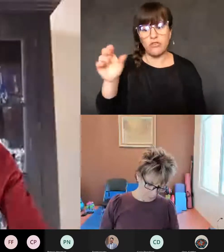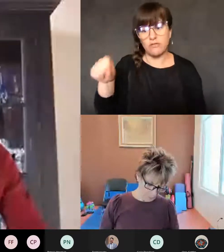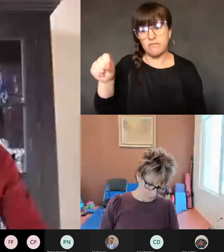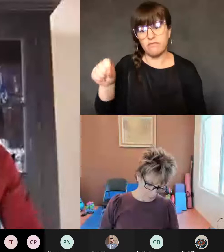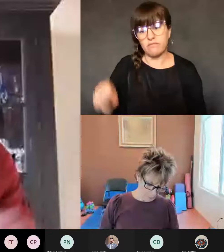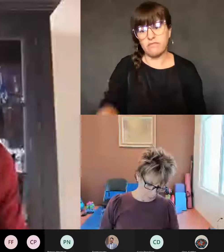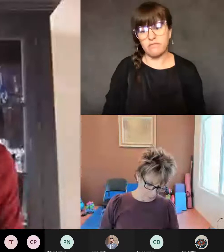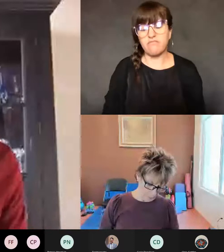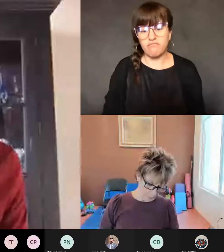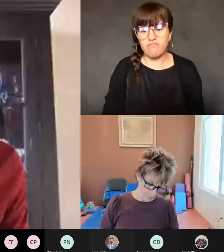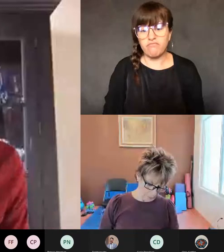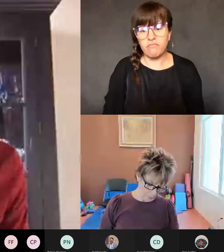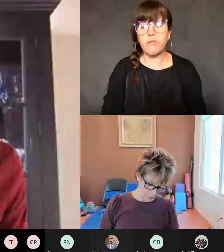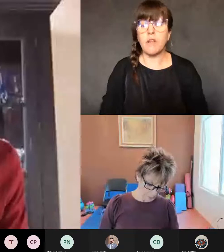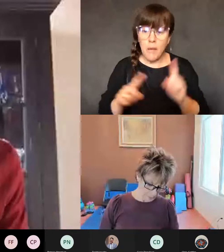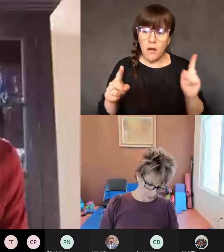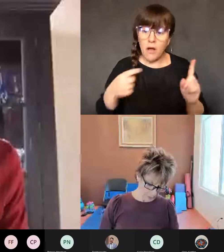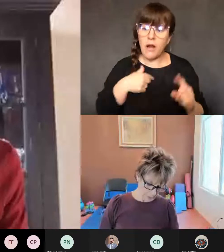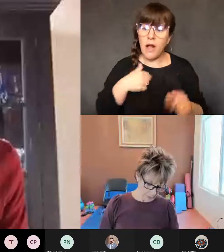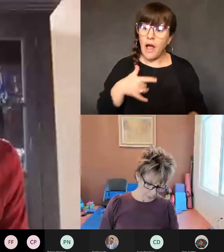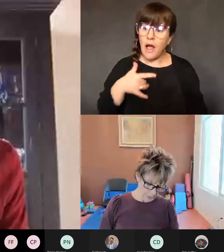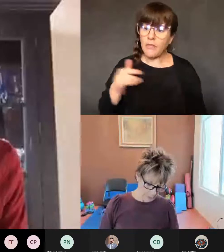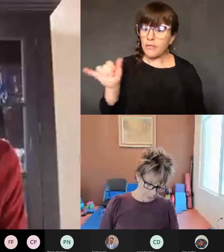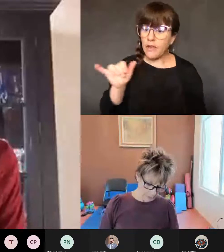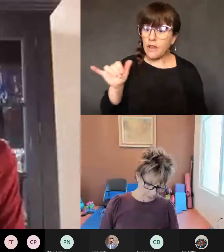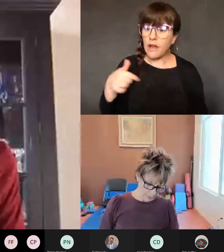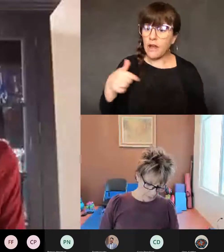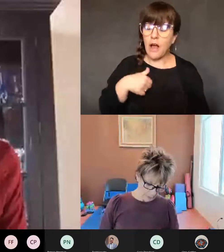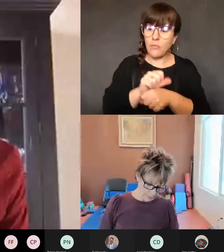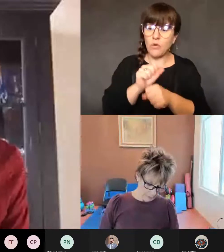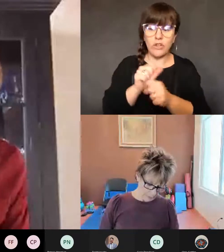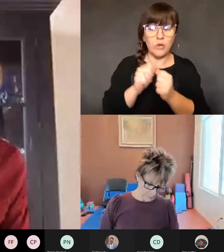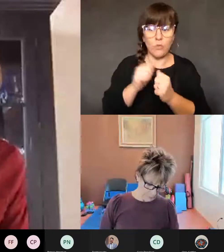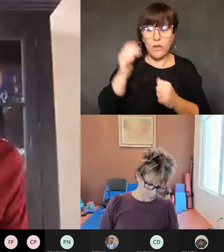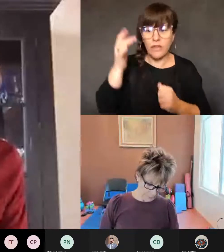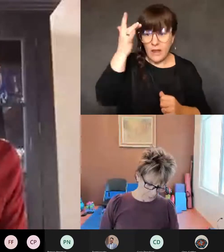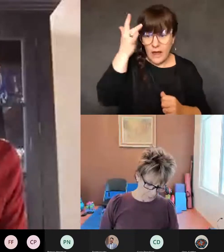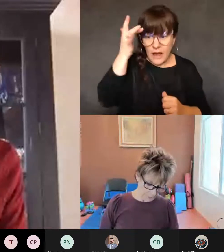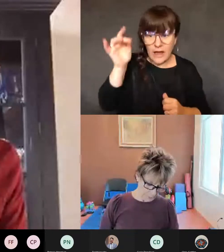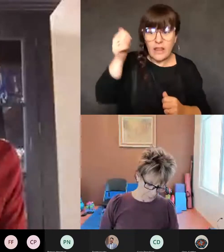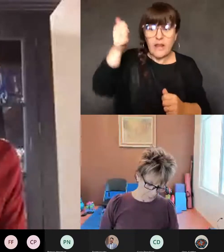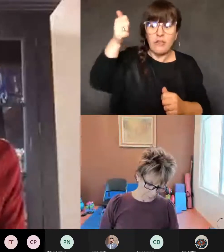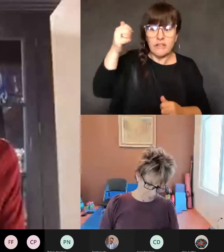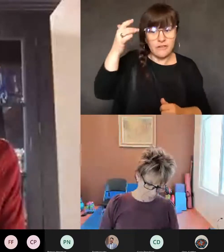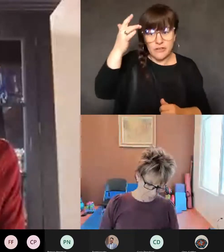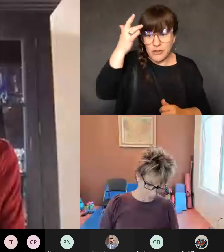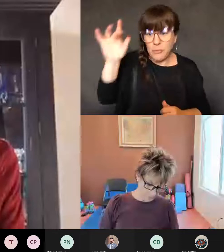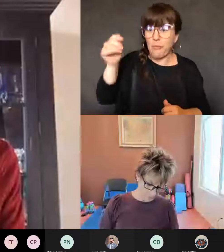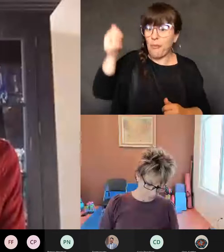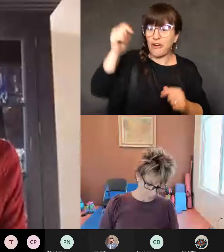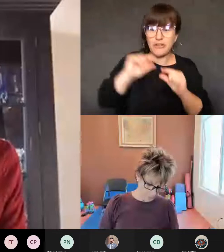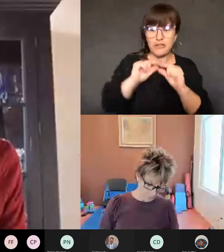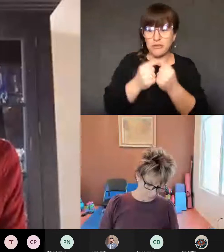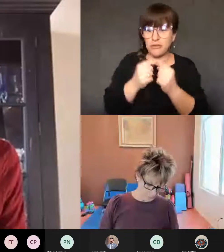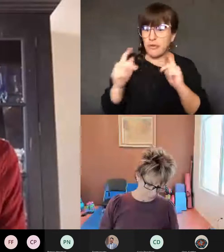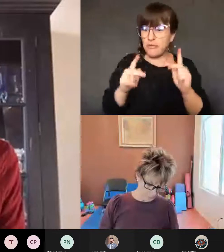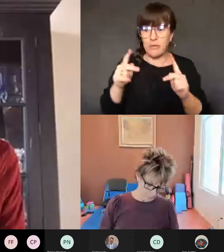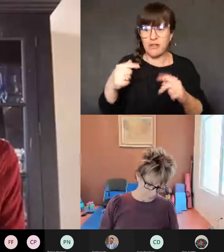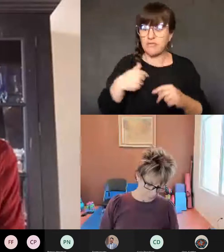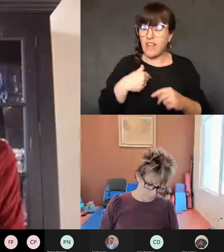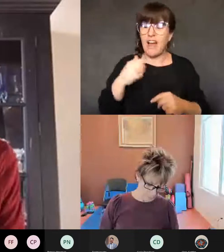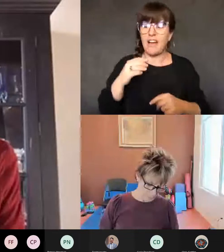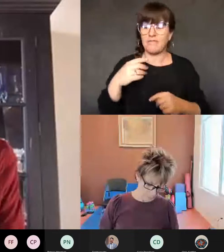I feel like I'm working with probably the cleverest group of people I've ever had the opportunity to work with. And